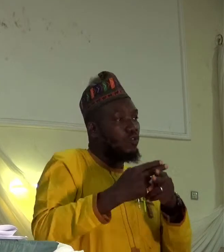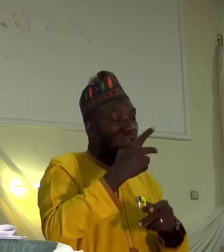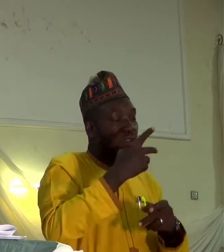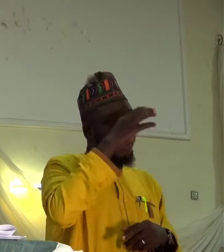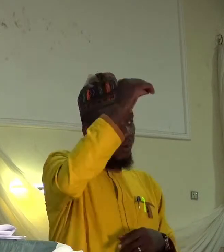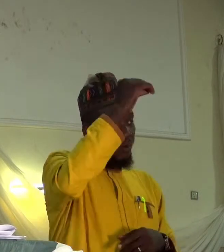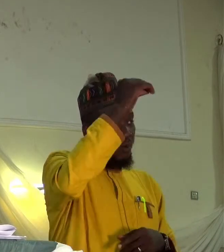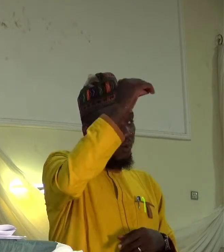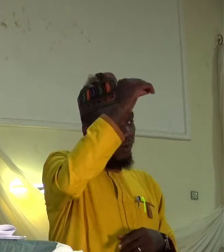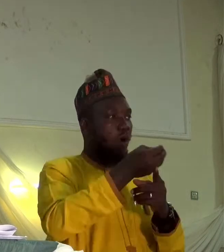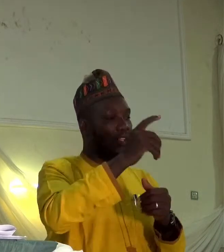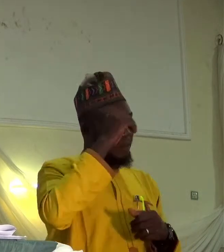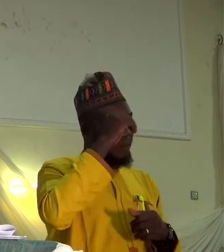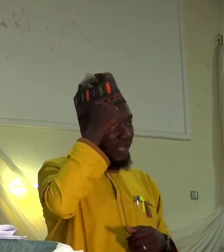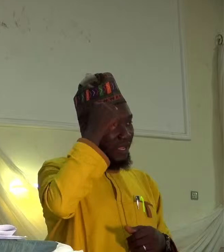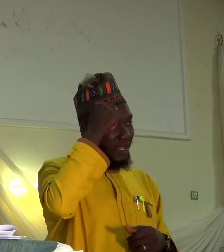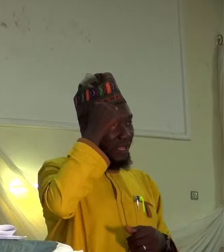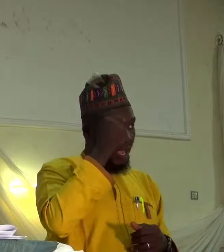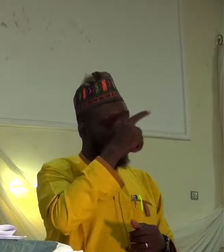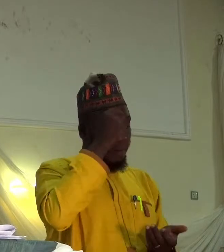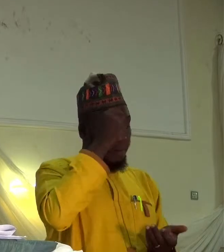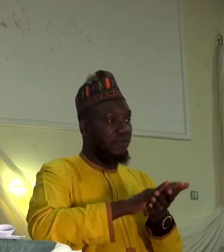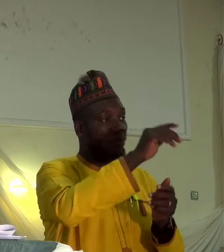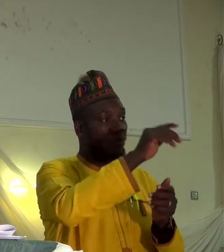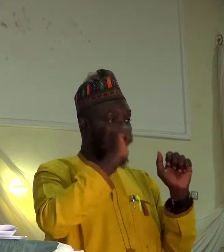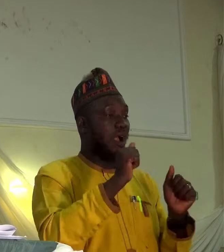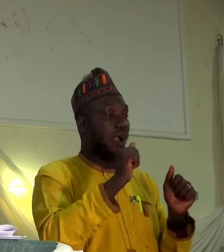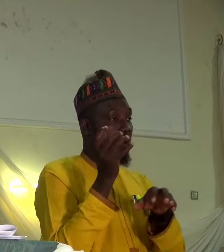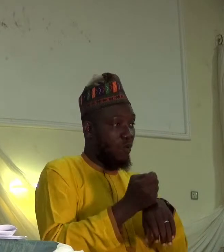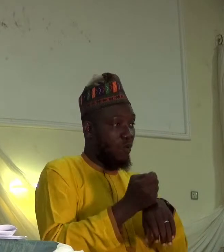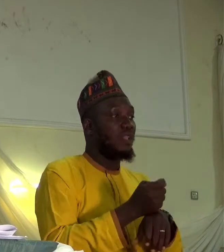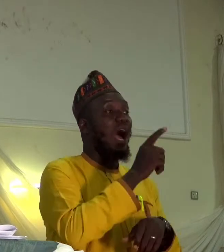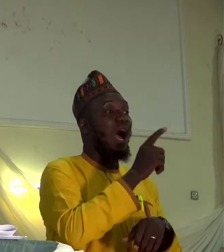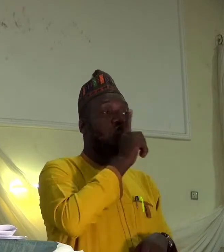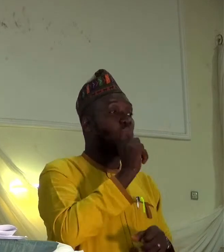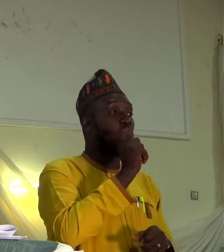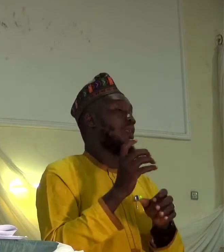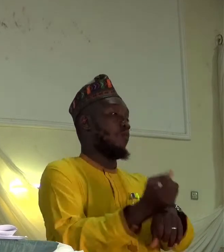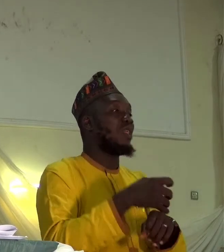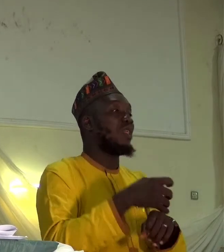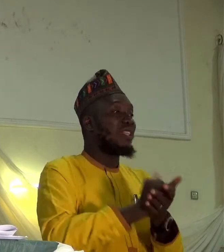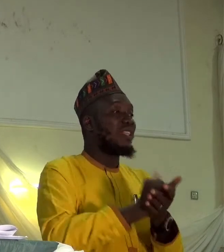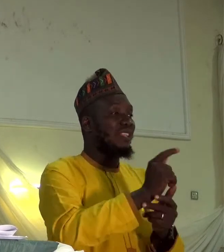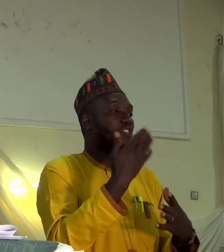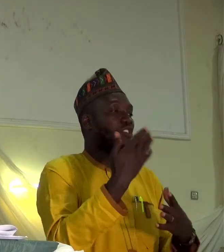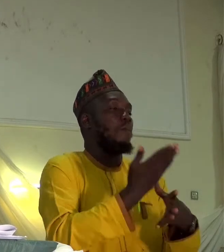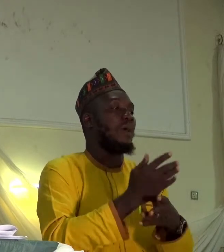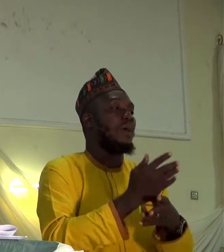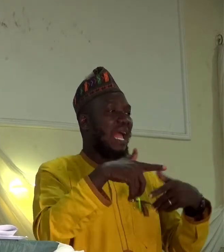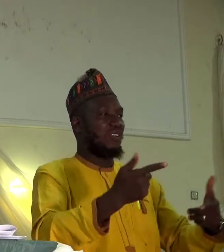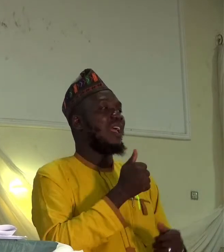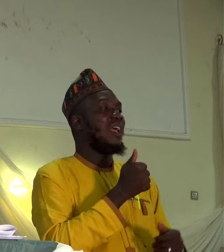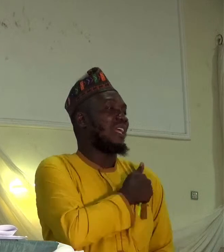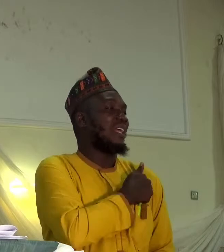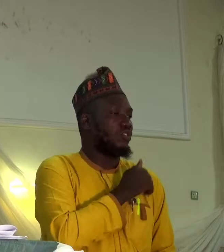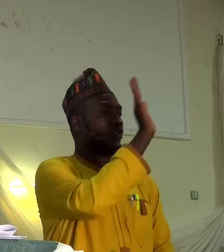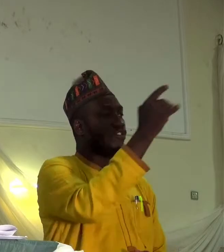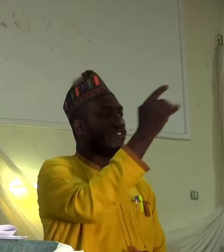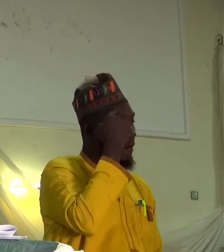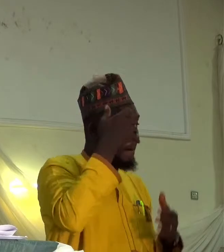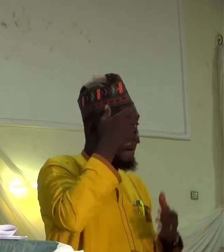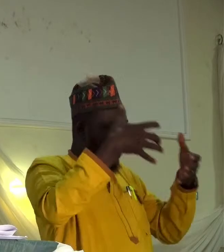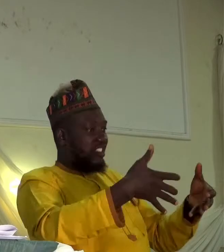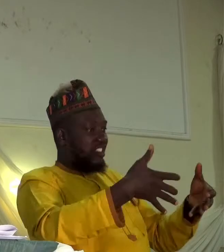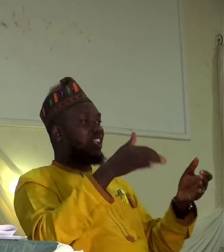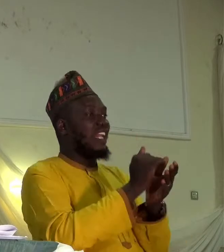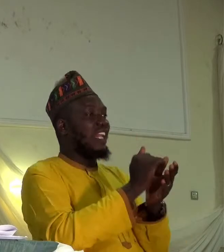who thinks he can. Believe you can win and you will surely win. End of quote. That's borders on what? Attitude, your mindset. That's what I'm